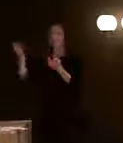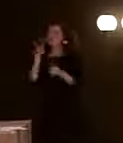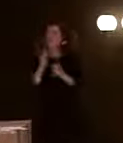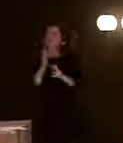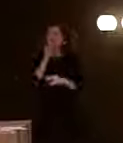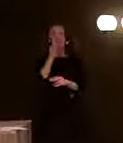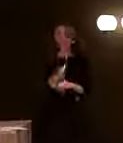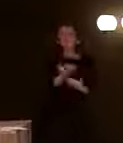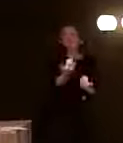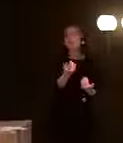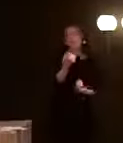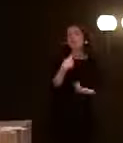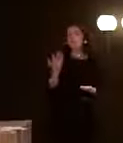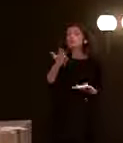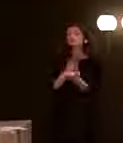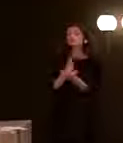are,